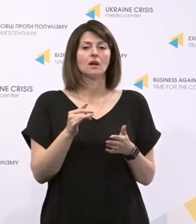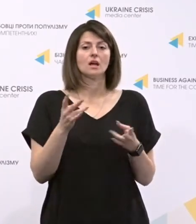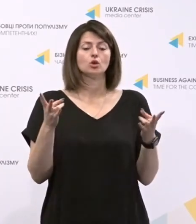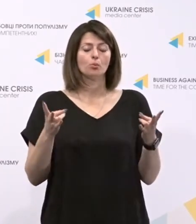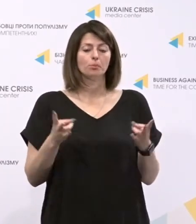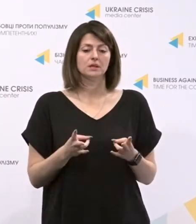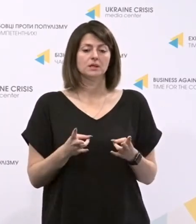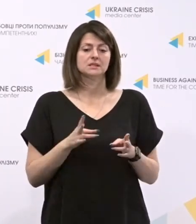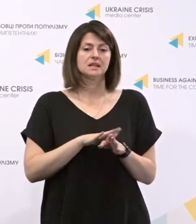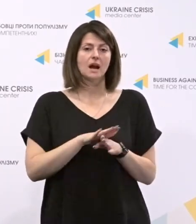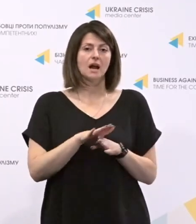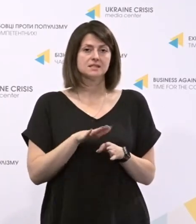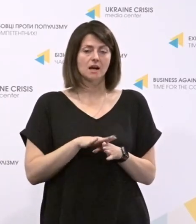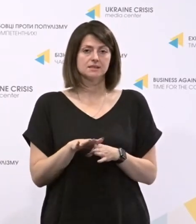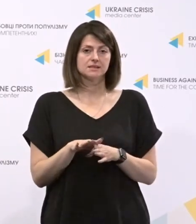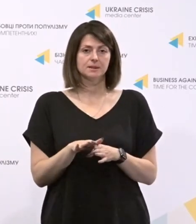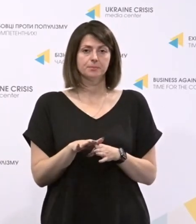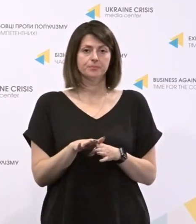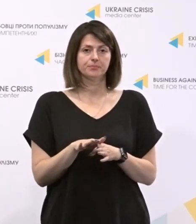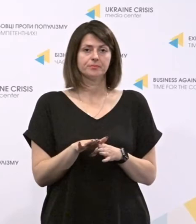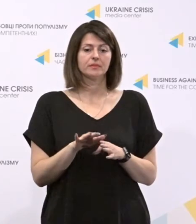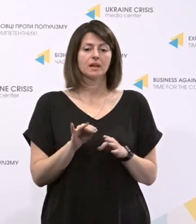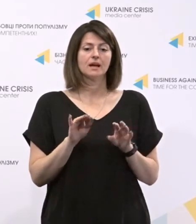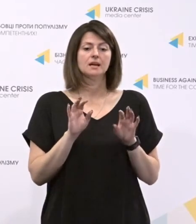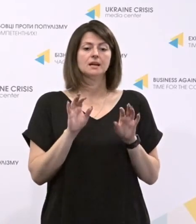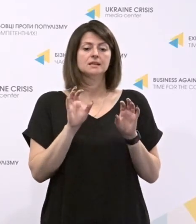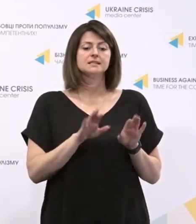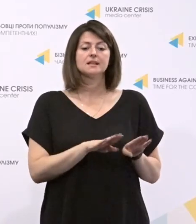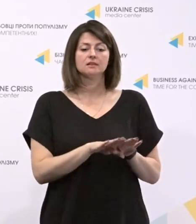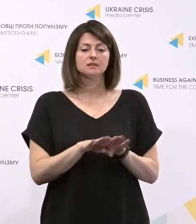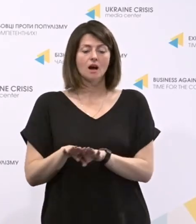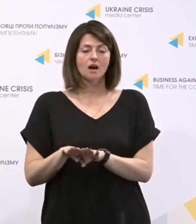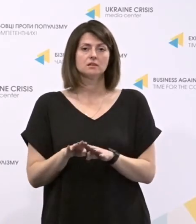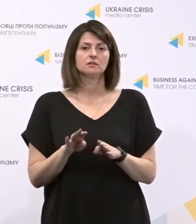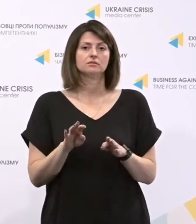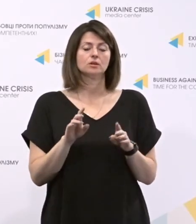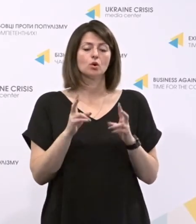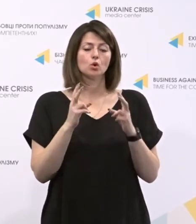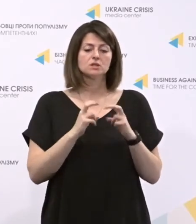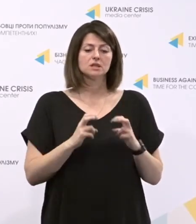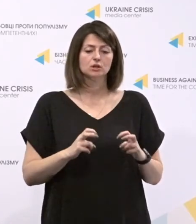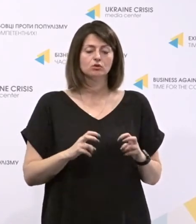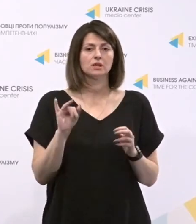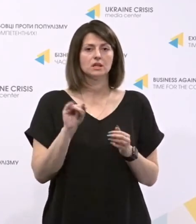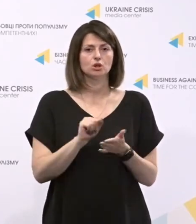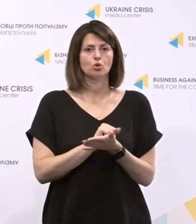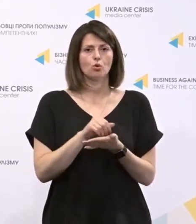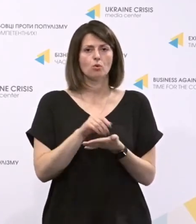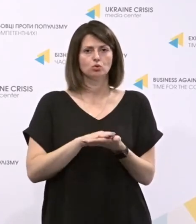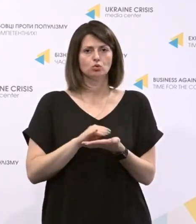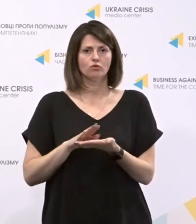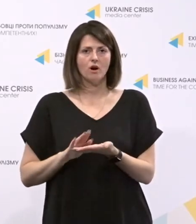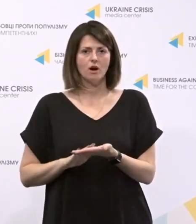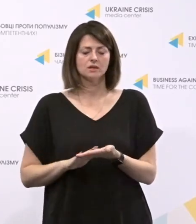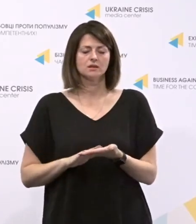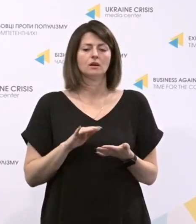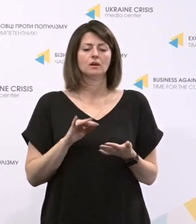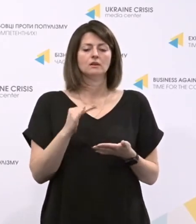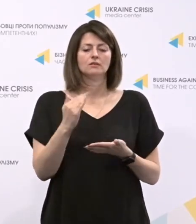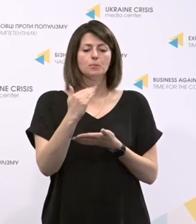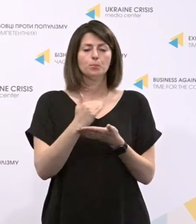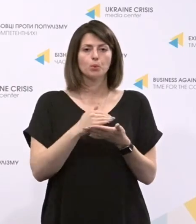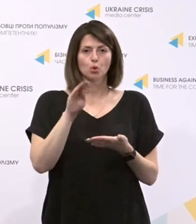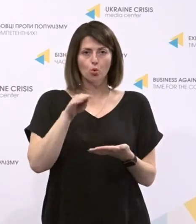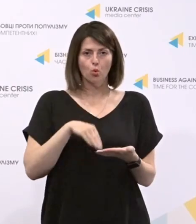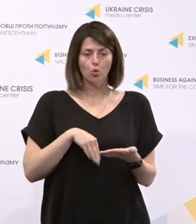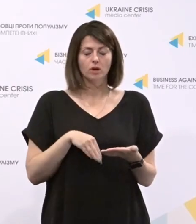the Istanbul Protocol, and to build local capacity through trainings on how to prevent and address torture,